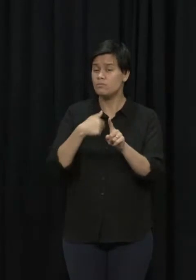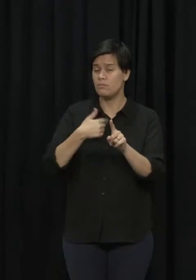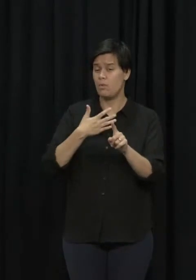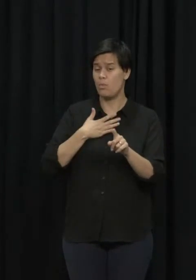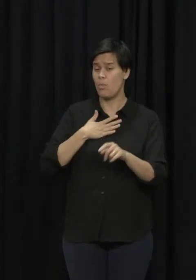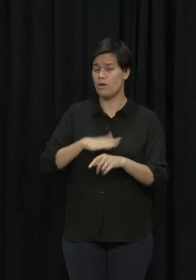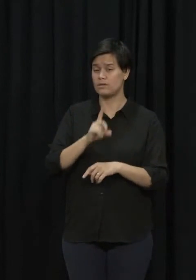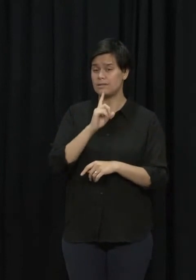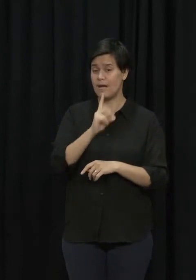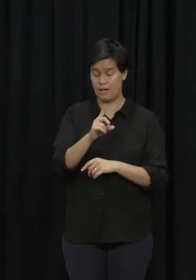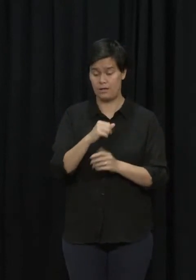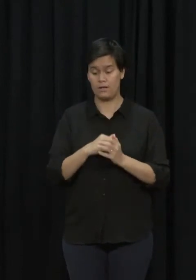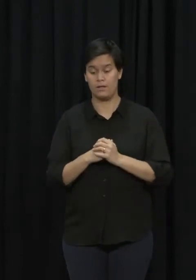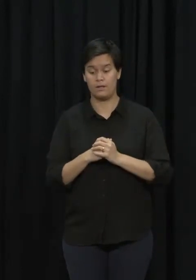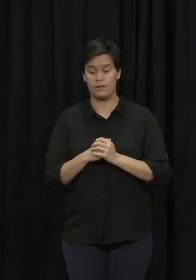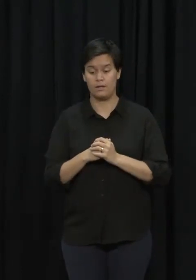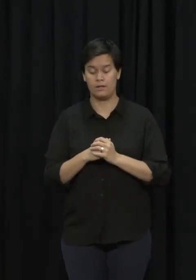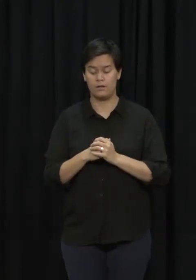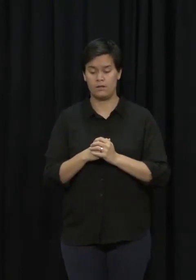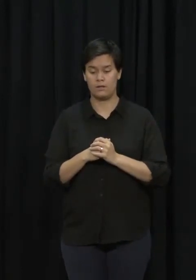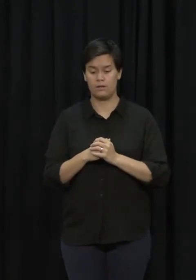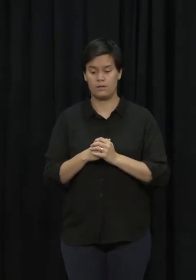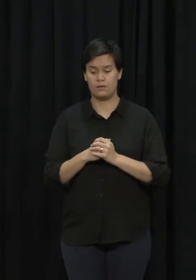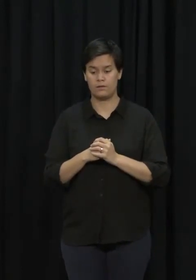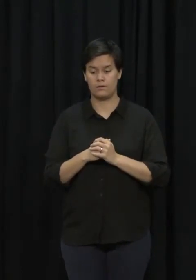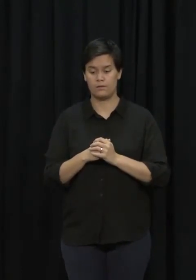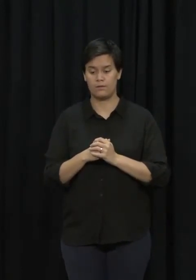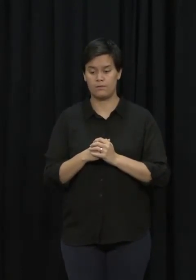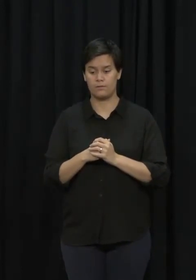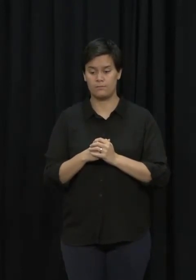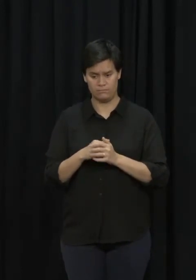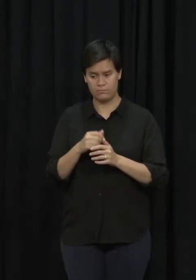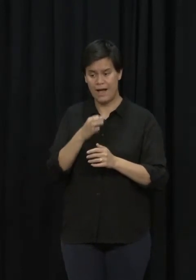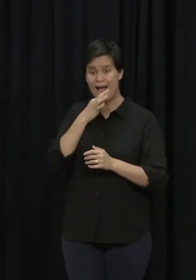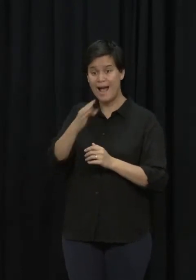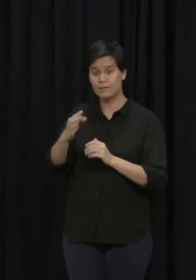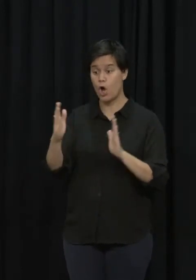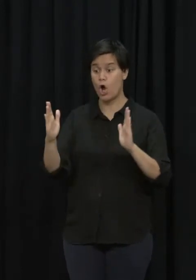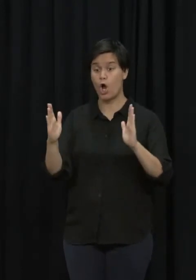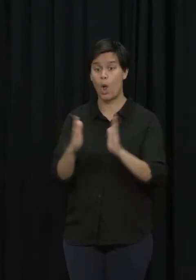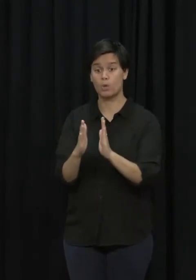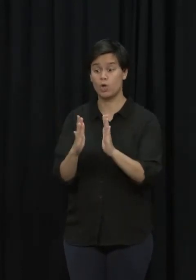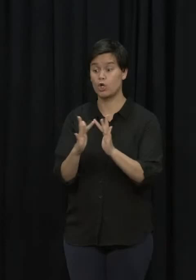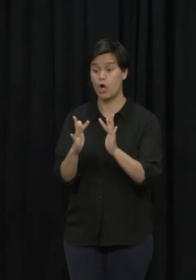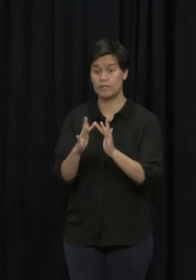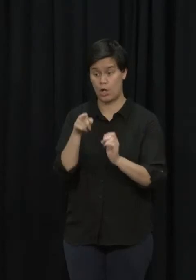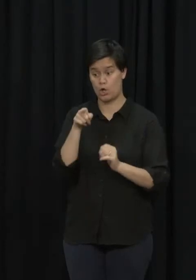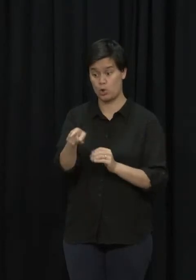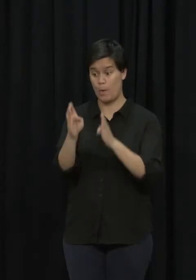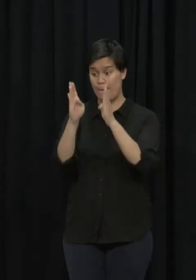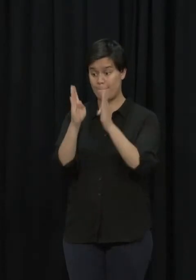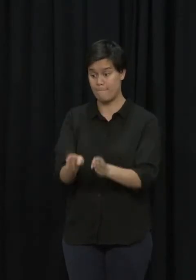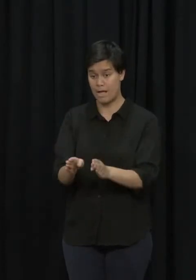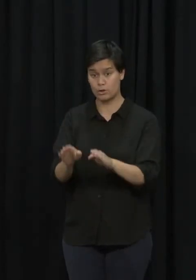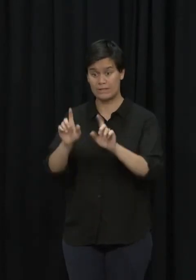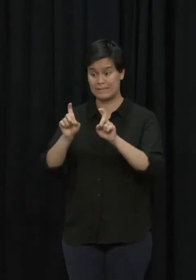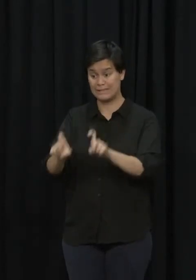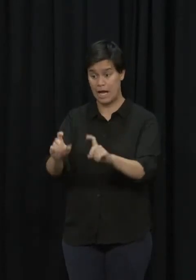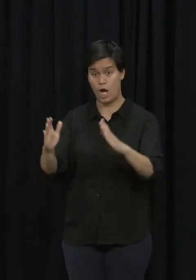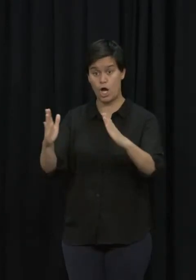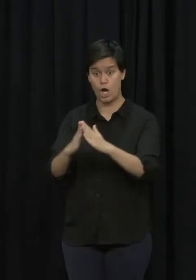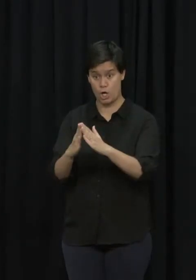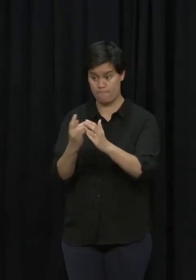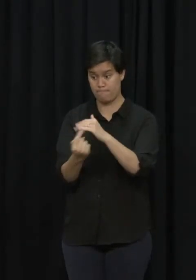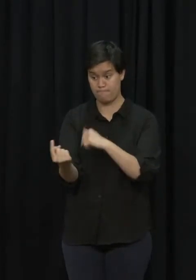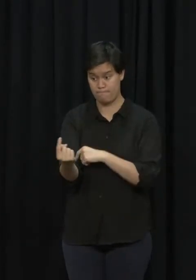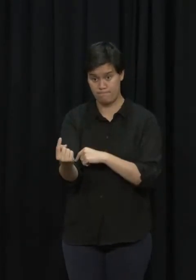case did we have an instruction around a close contact to self-isolate, we had level 3. There's also the guidelines to stay home when